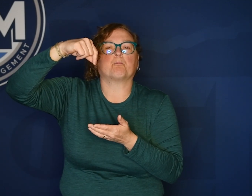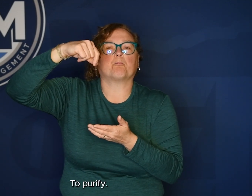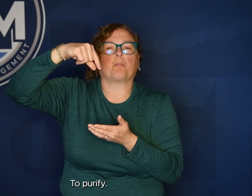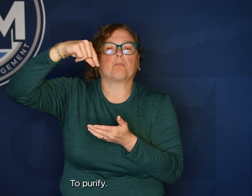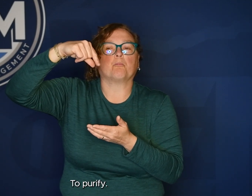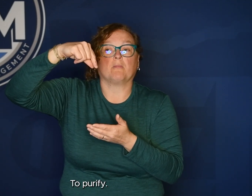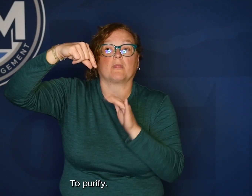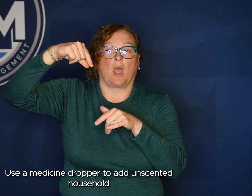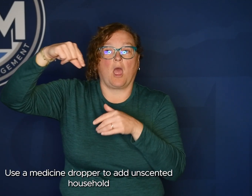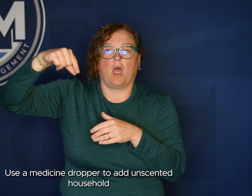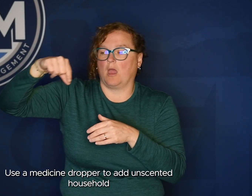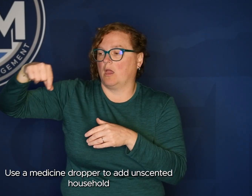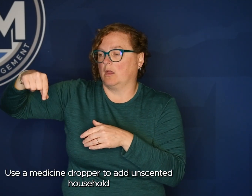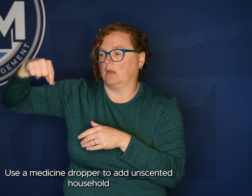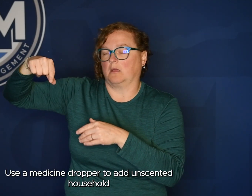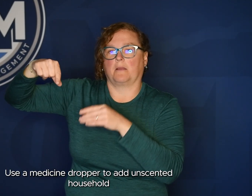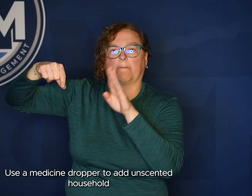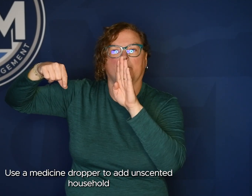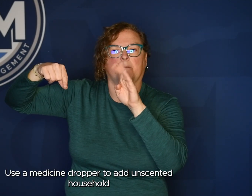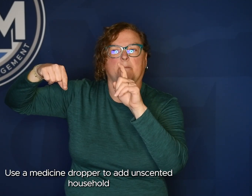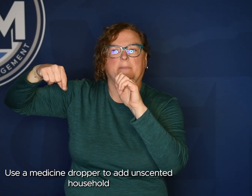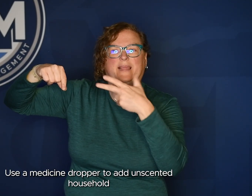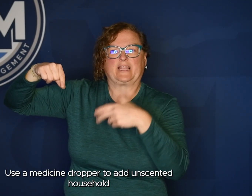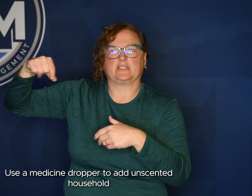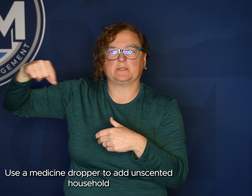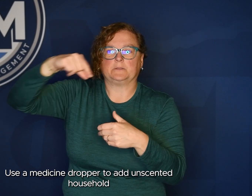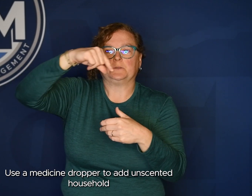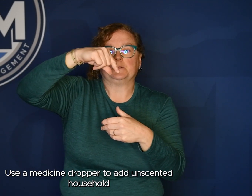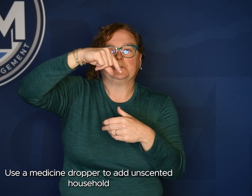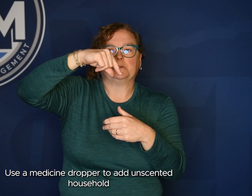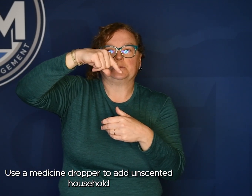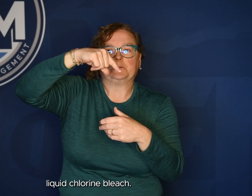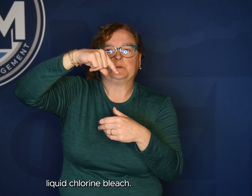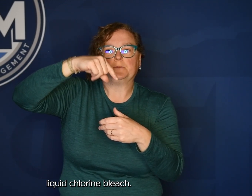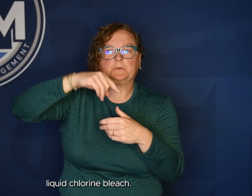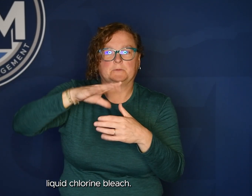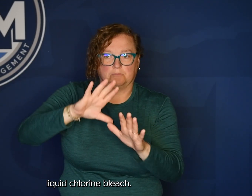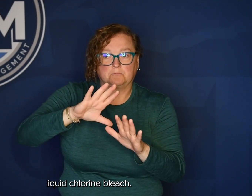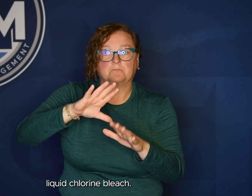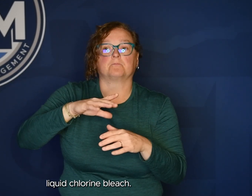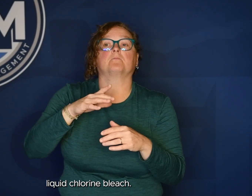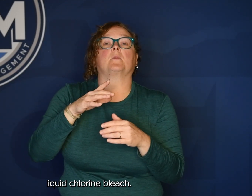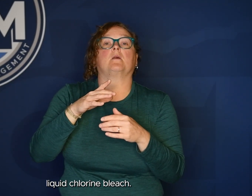To purify, use a medicine dropper to add unscented household liquid chlorine bleach.